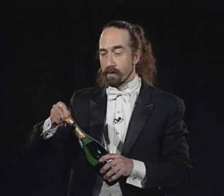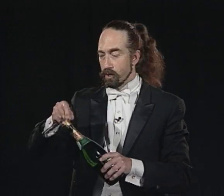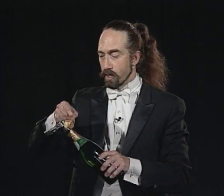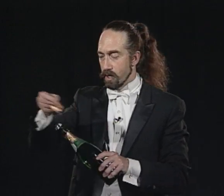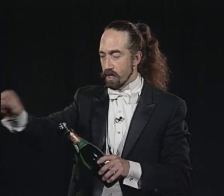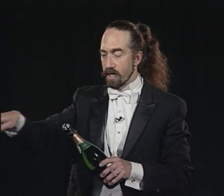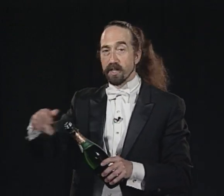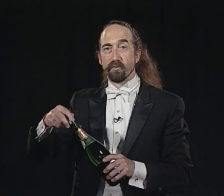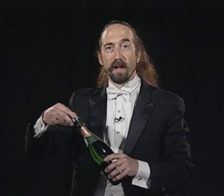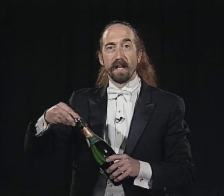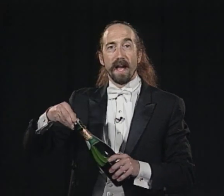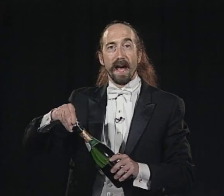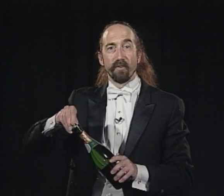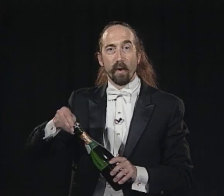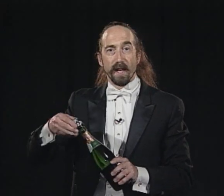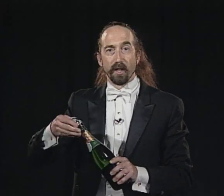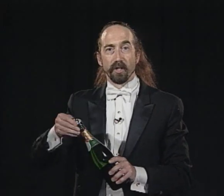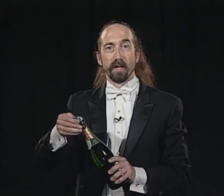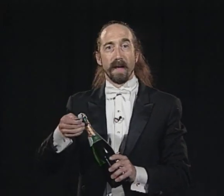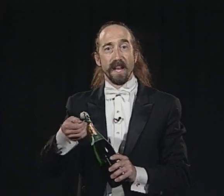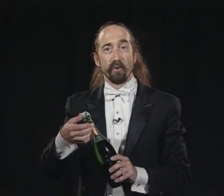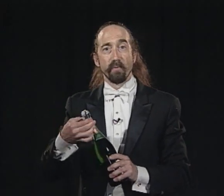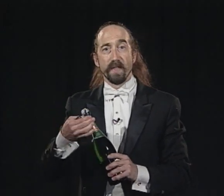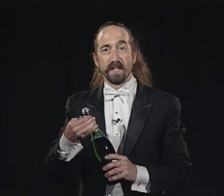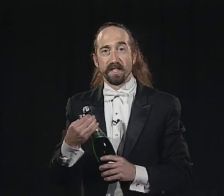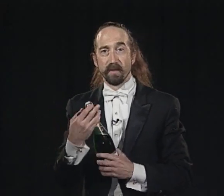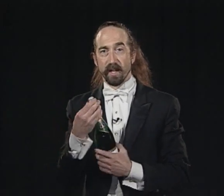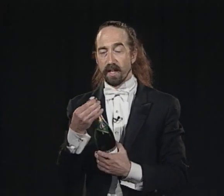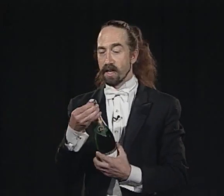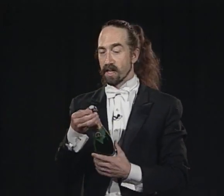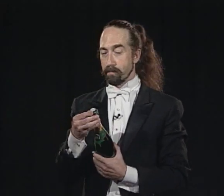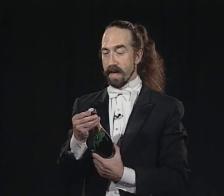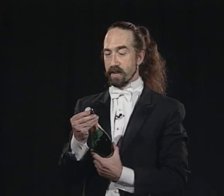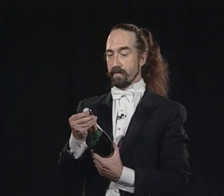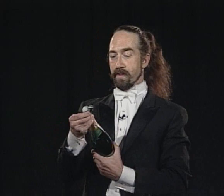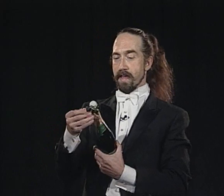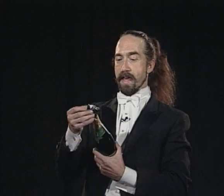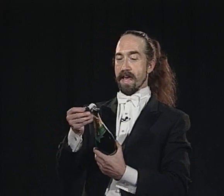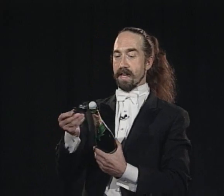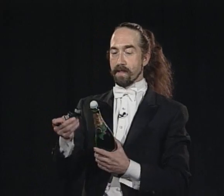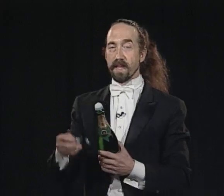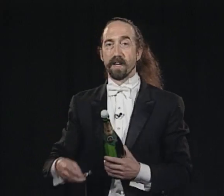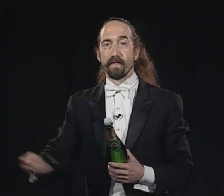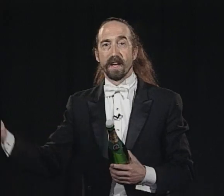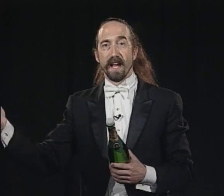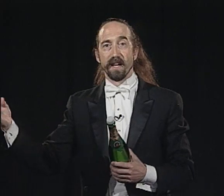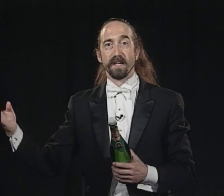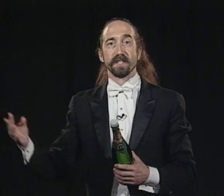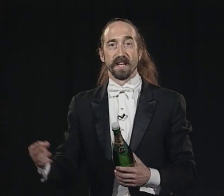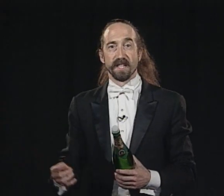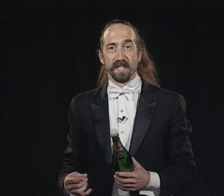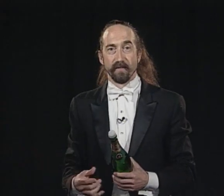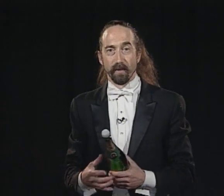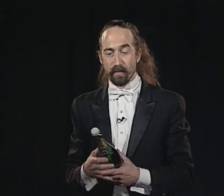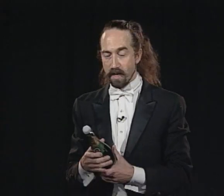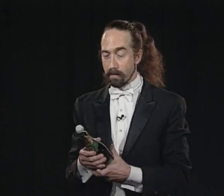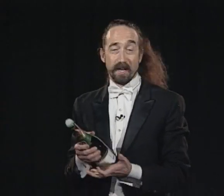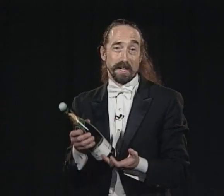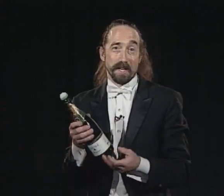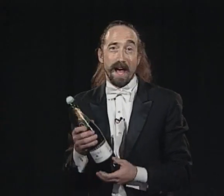network is ready and waiting to keep anyone with a disability competitive and, at the end of the day, successful. But it doesn't have